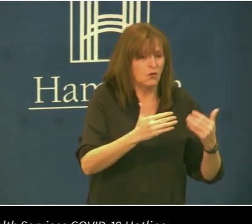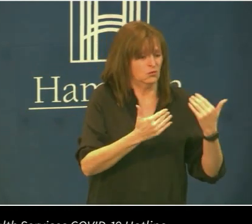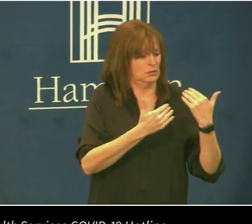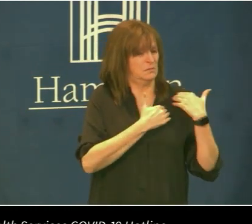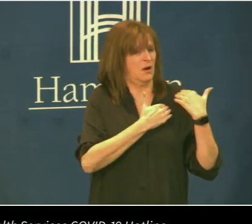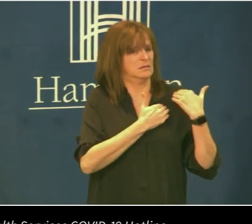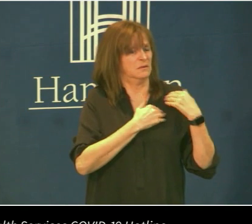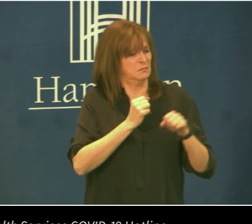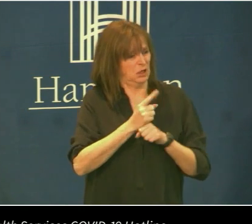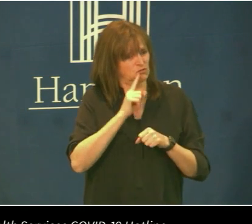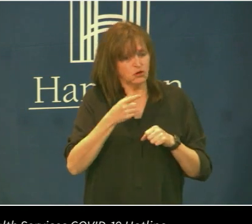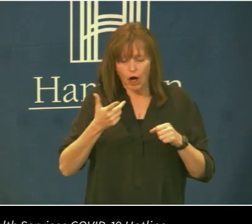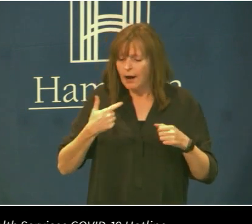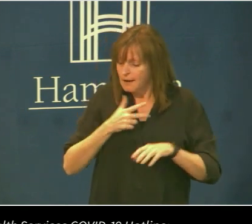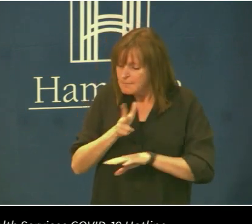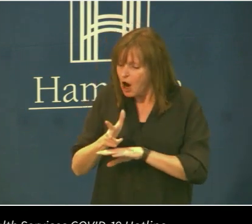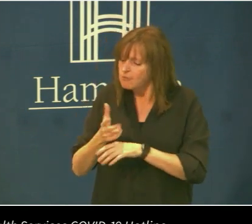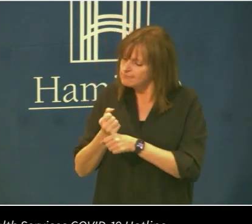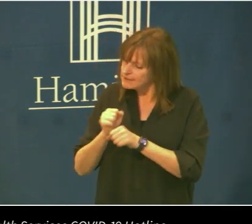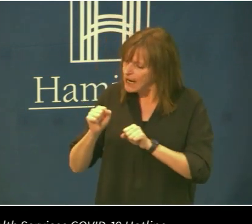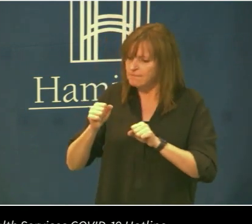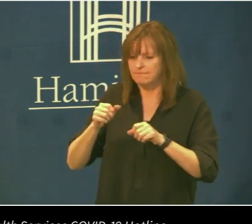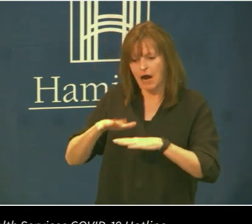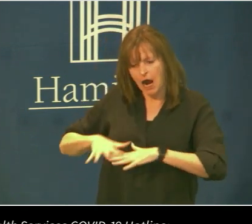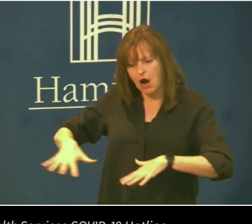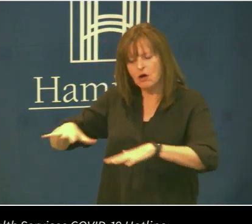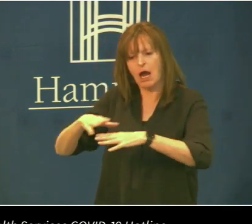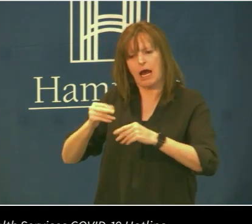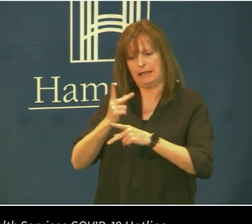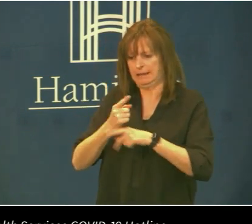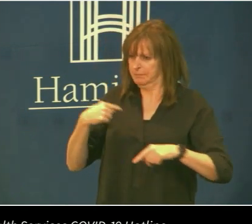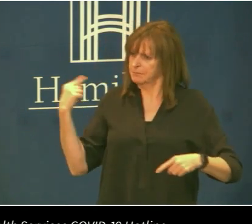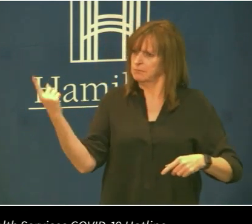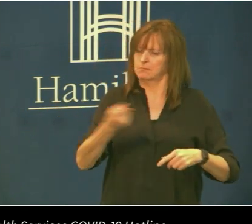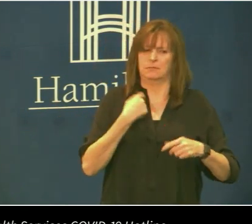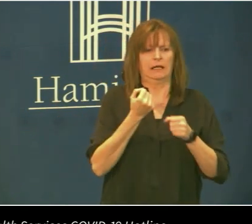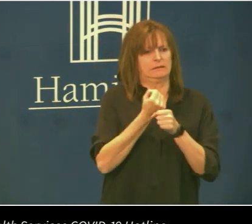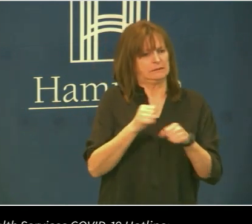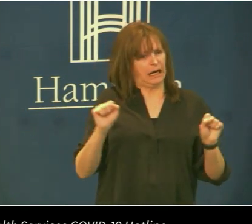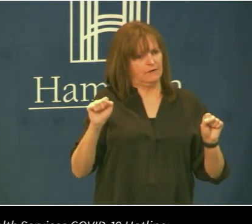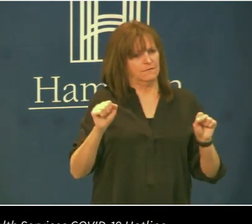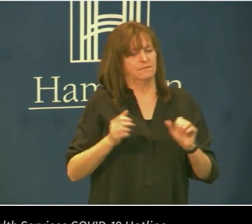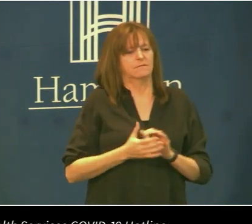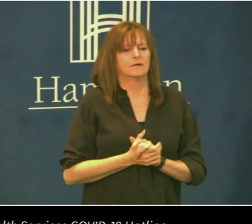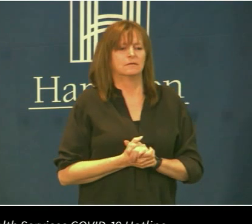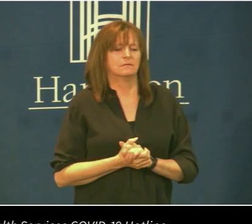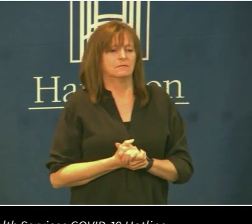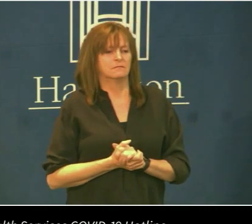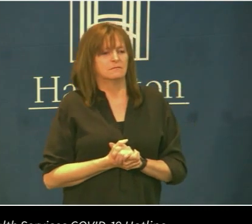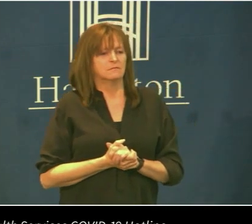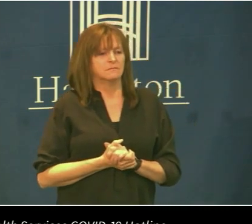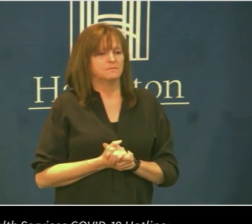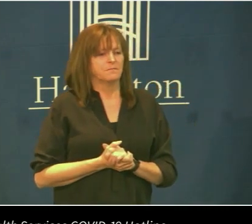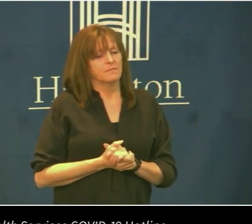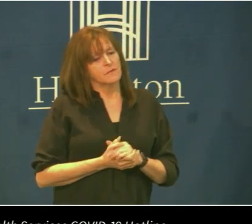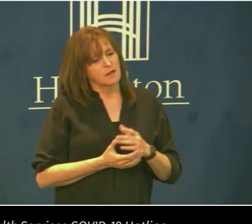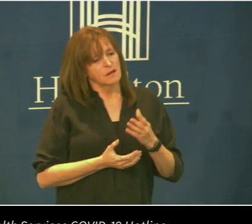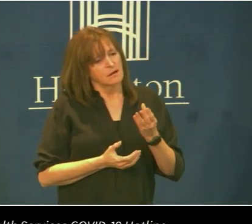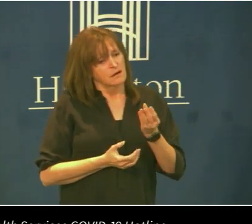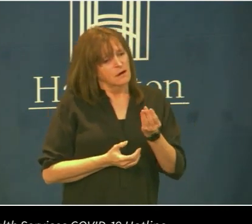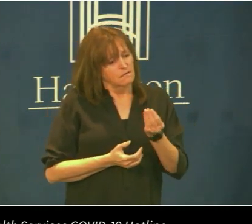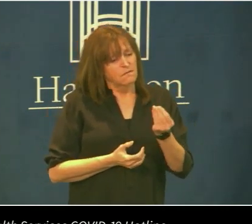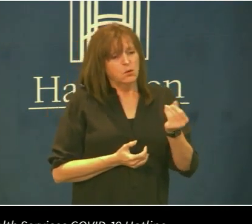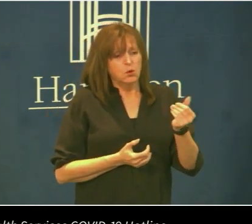We've had a few people that have ventured out onto our golf courses, and I want to remind the public that they are closed. I understand that as the